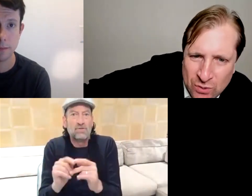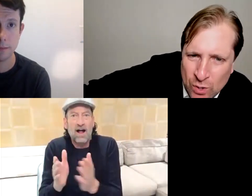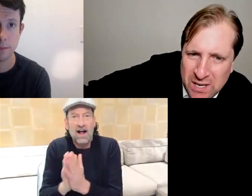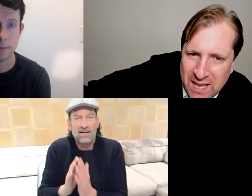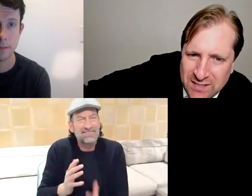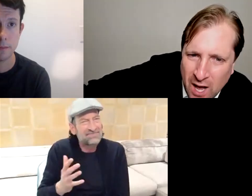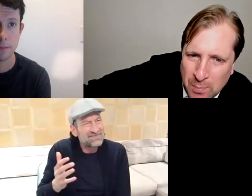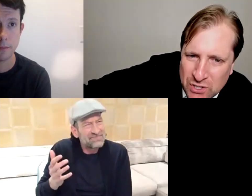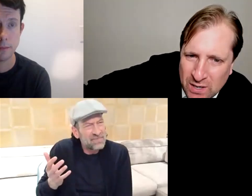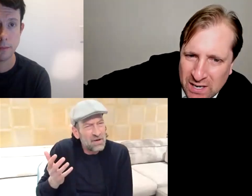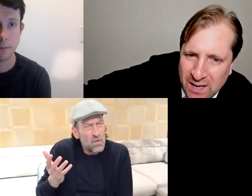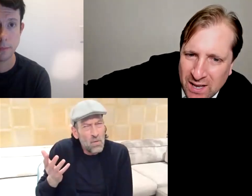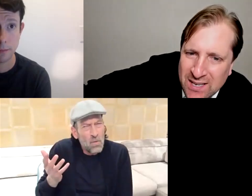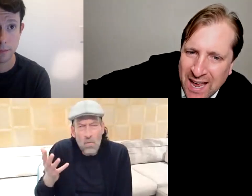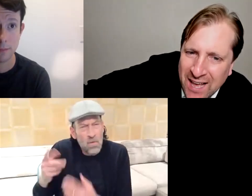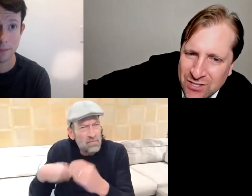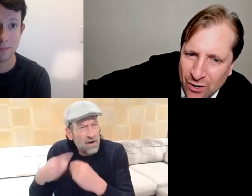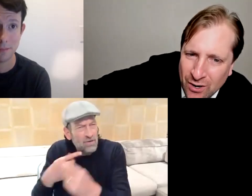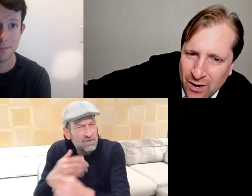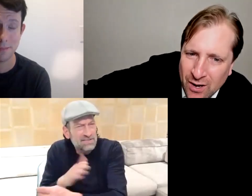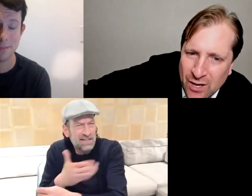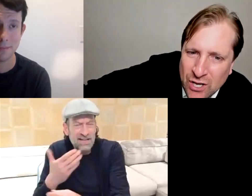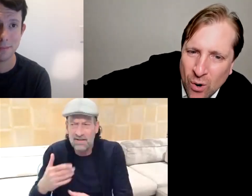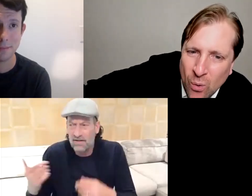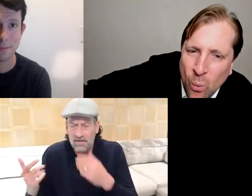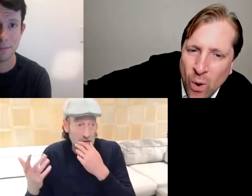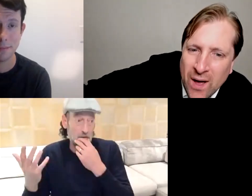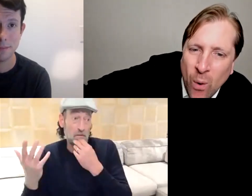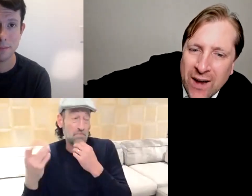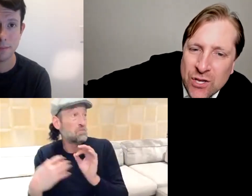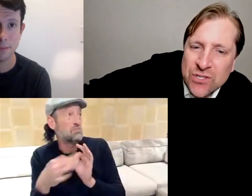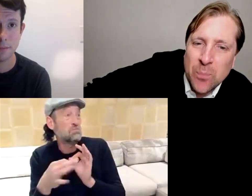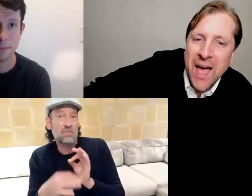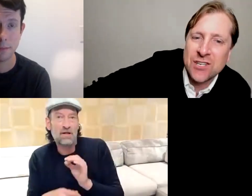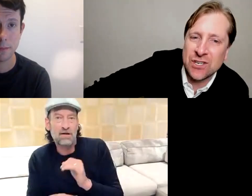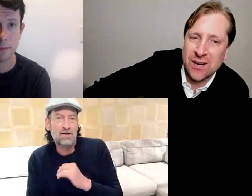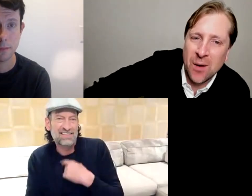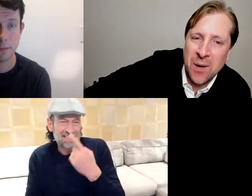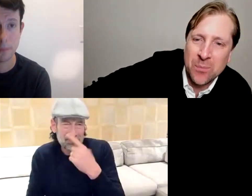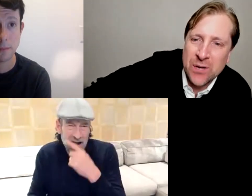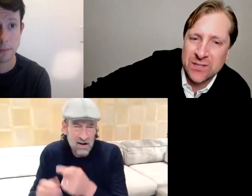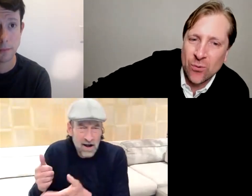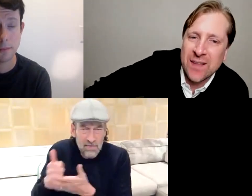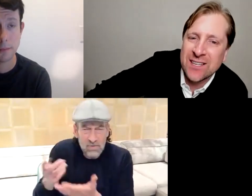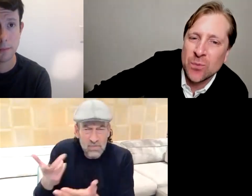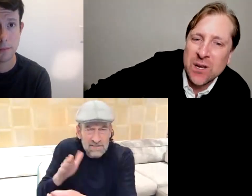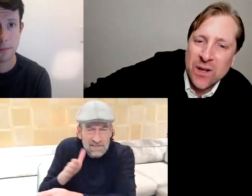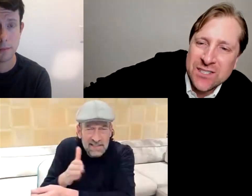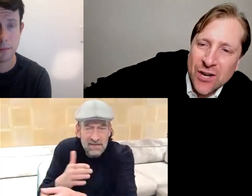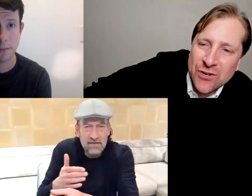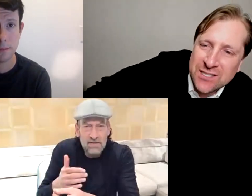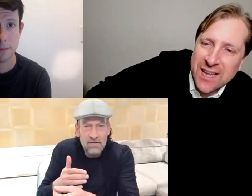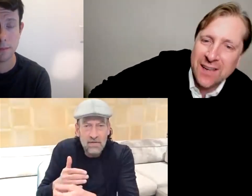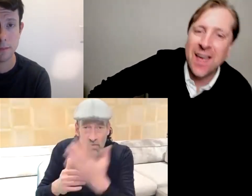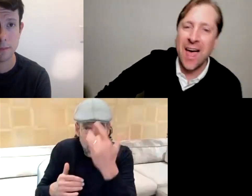next to Ruby, he has the opportunity to ask her, why are you so passionate about music, right? That's what he wants